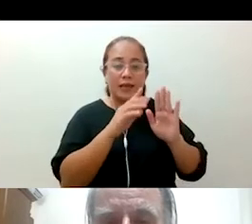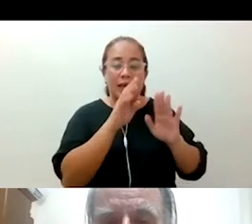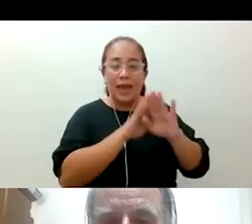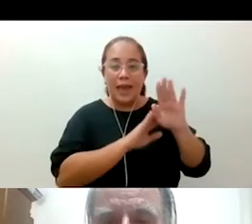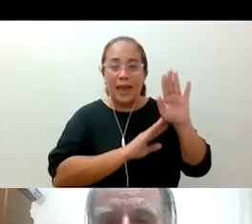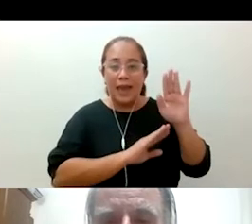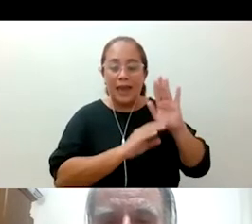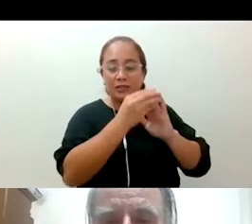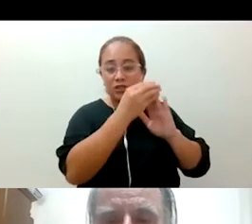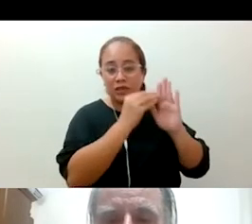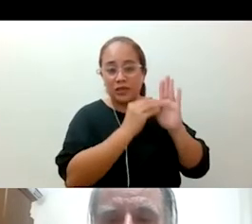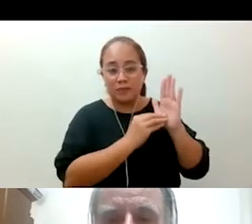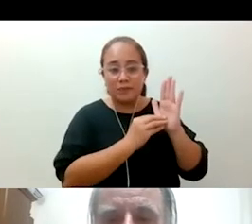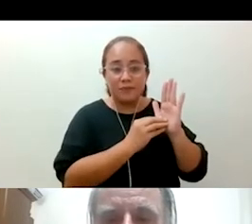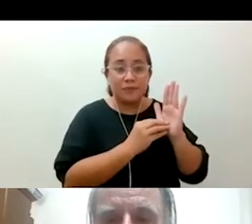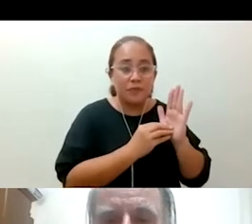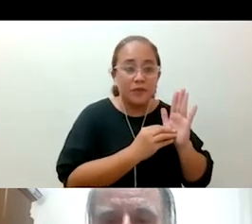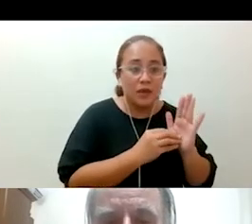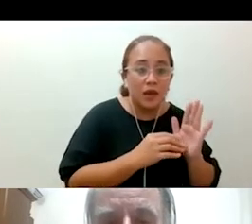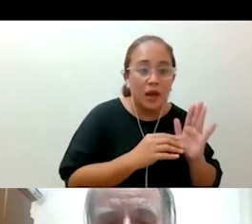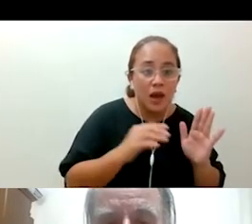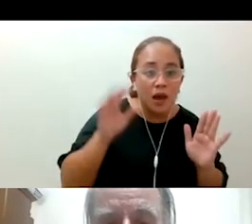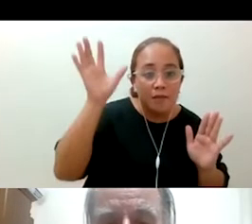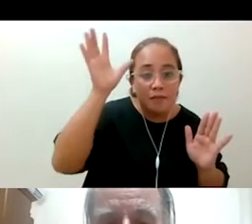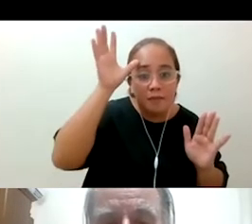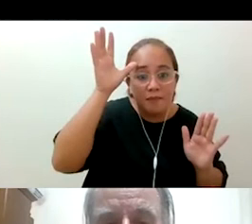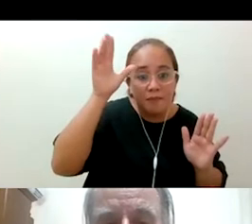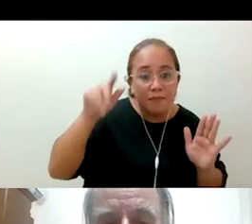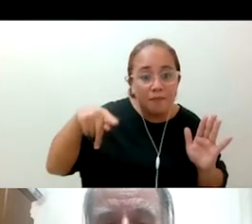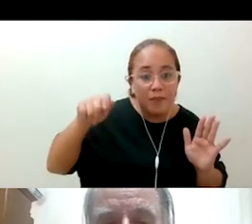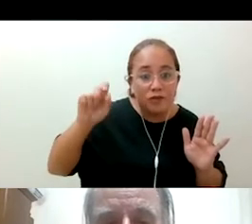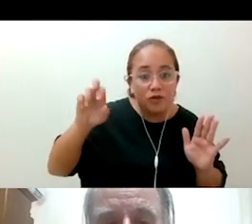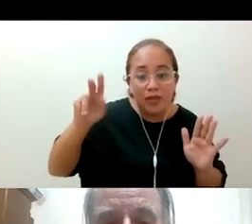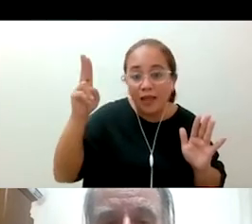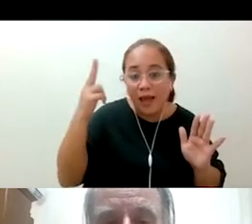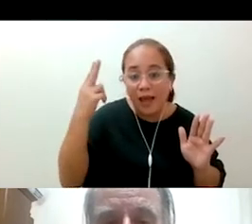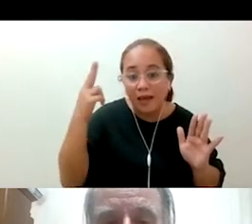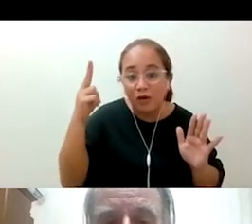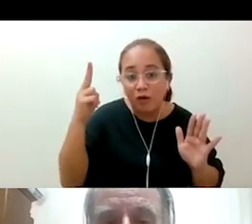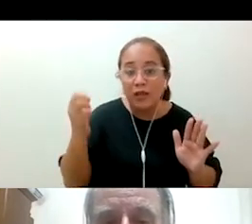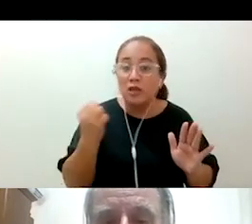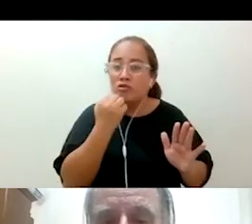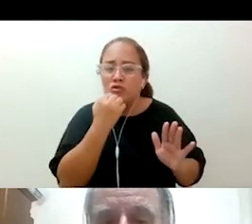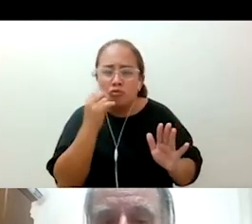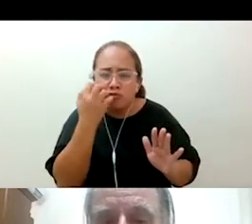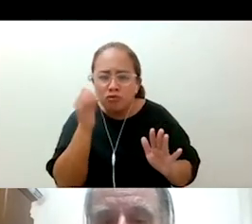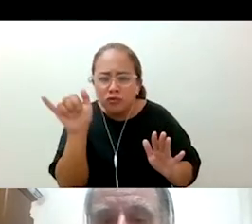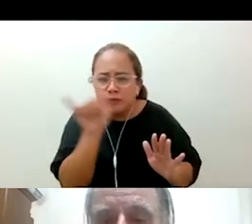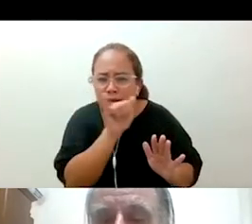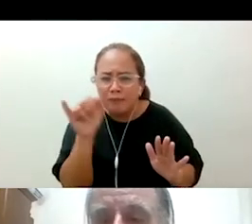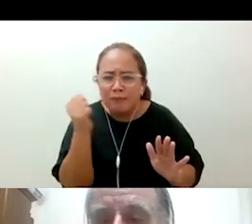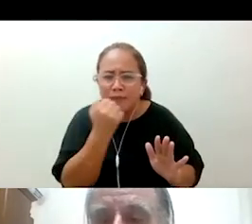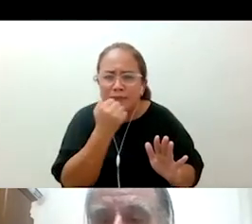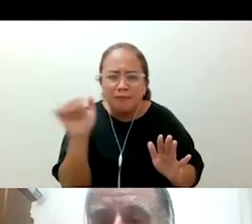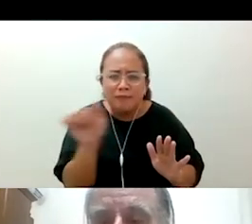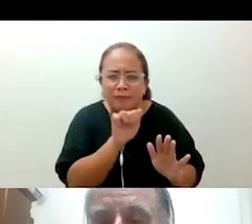uncle and wrong, we can't make a distinction. And then most and who and book